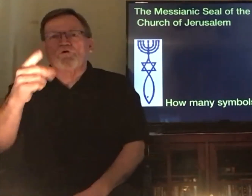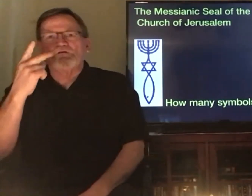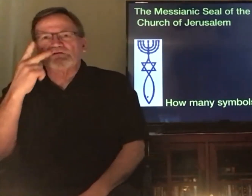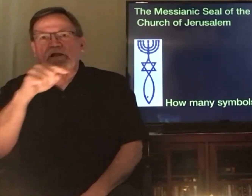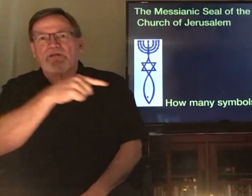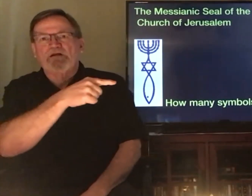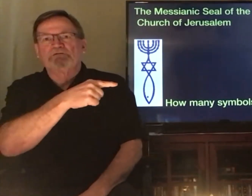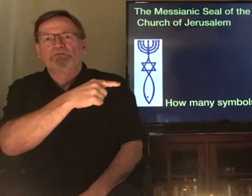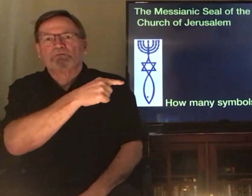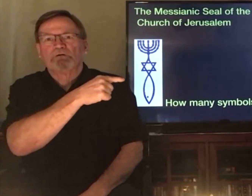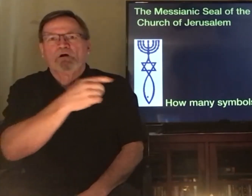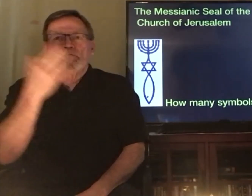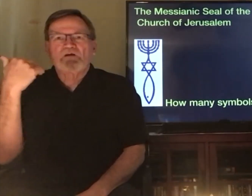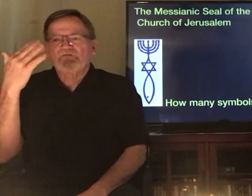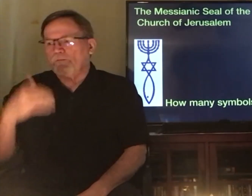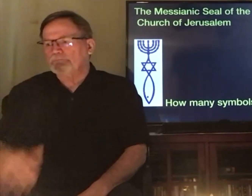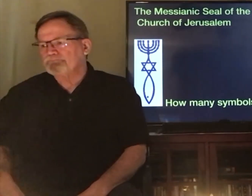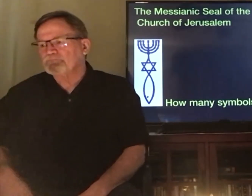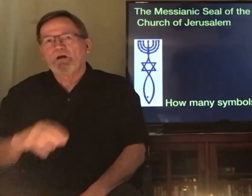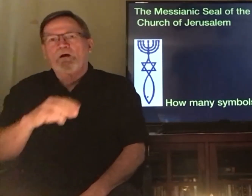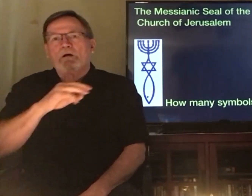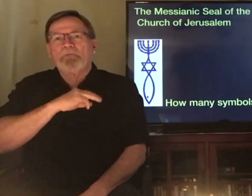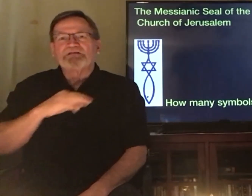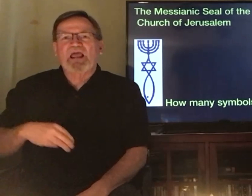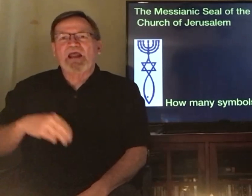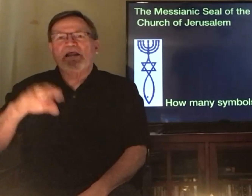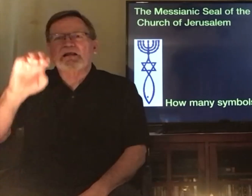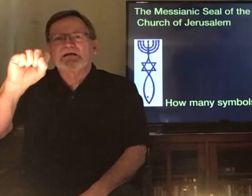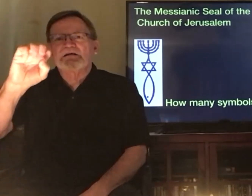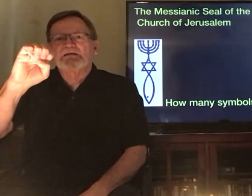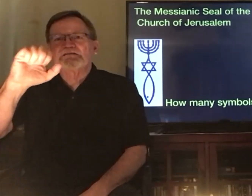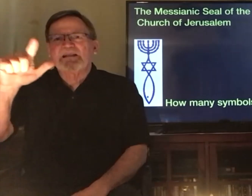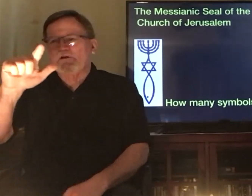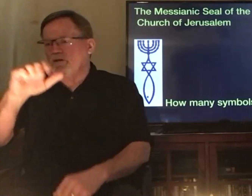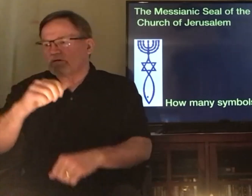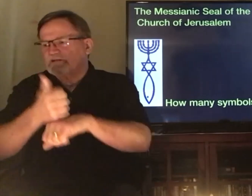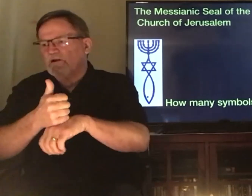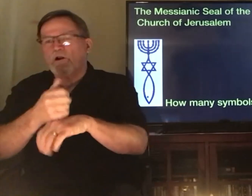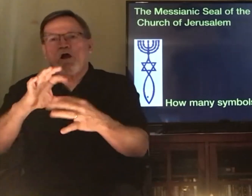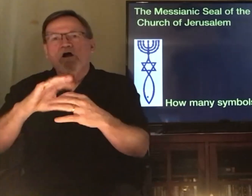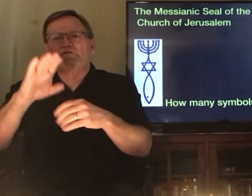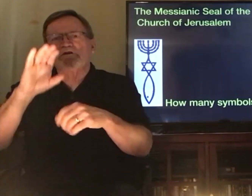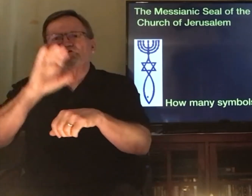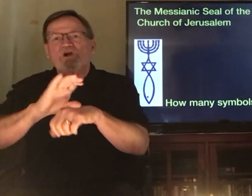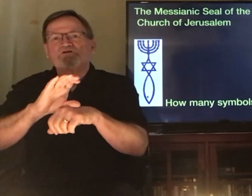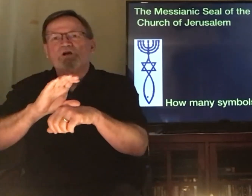Yahweh. When Gentiles put their faith in Messiah Israel,